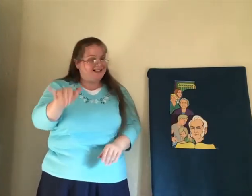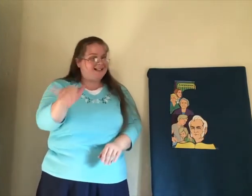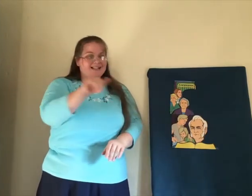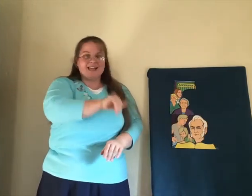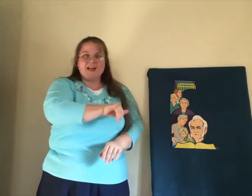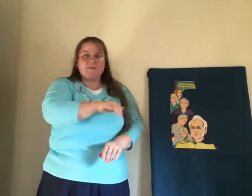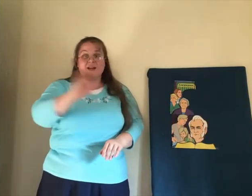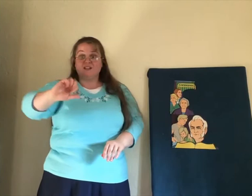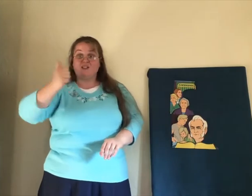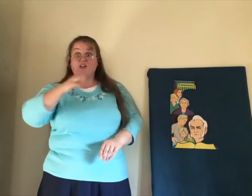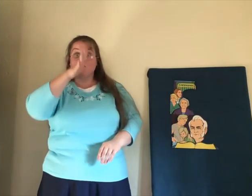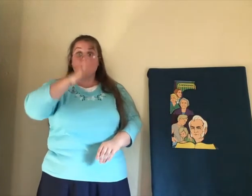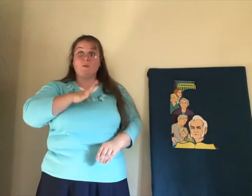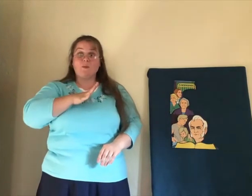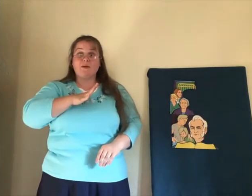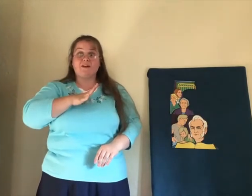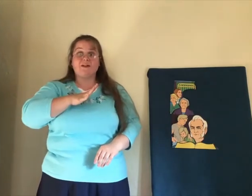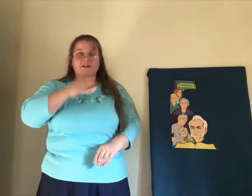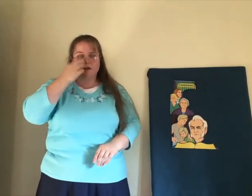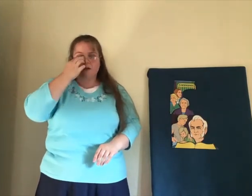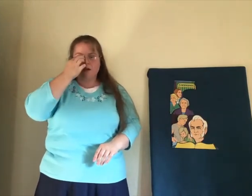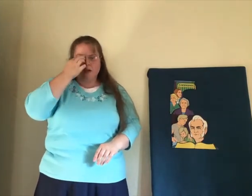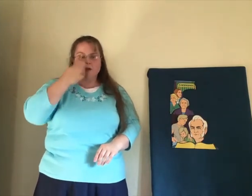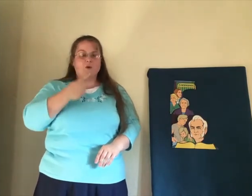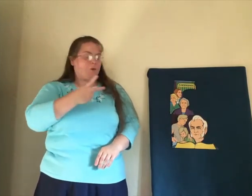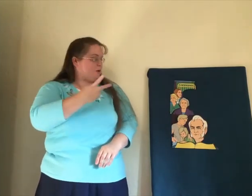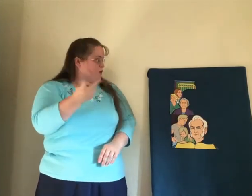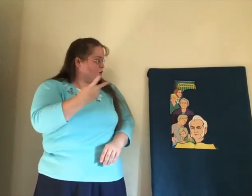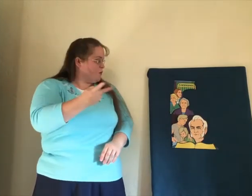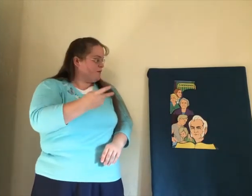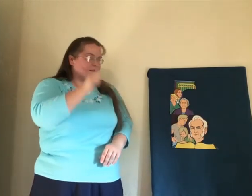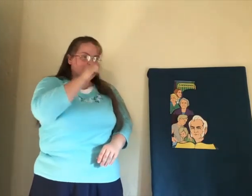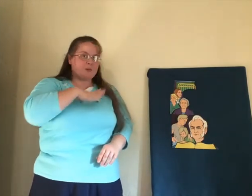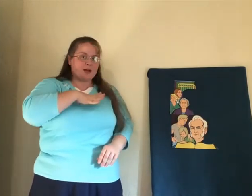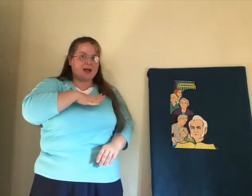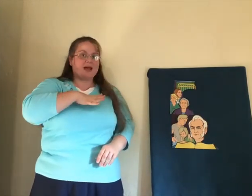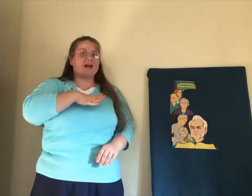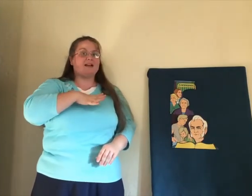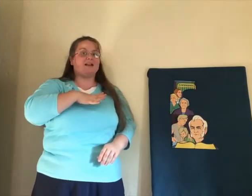help at the home for the children, same as the other woman.